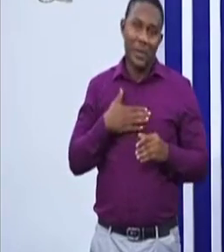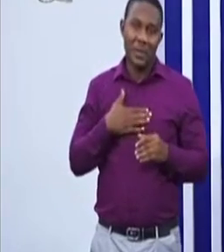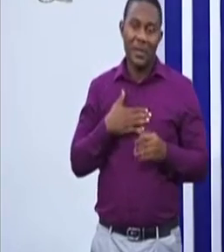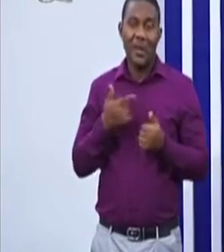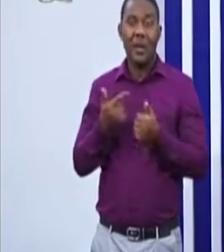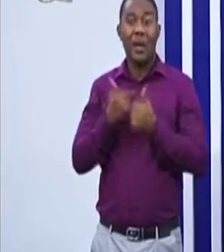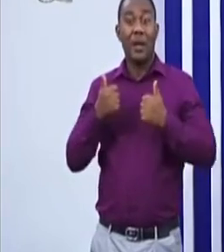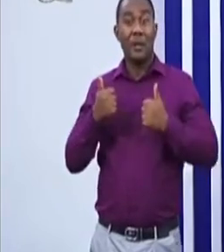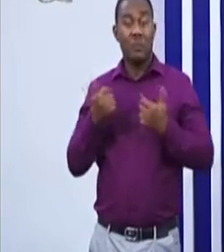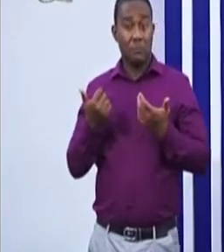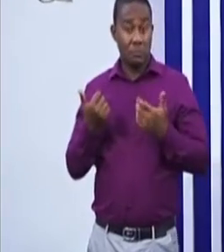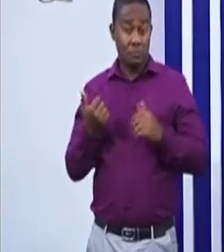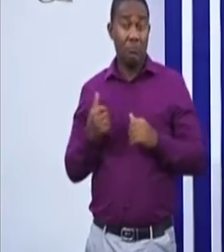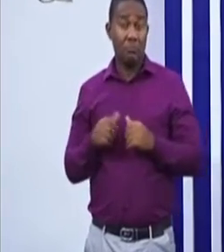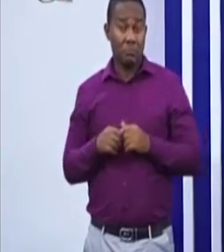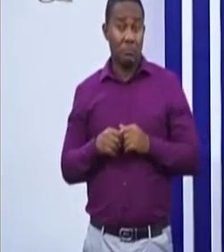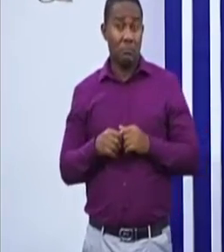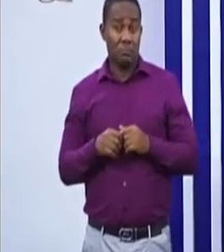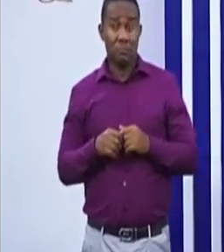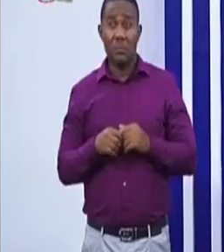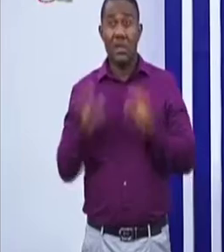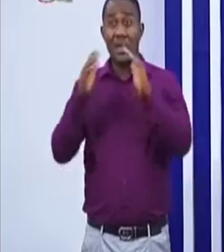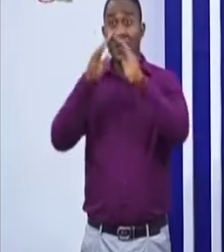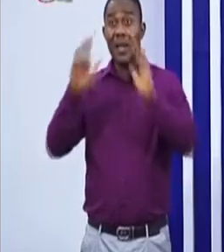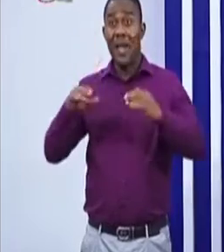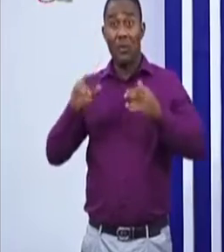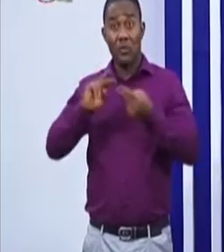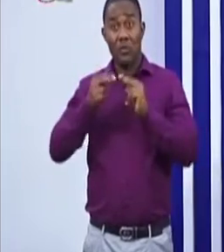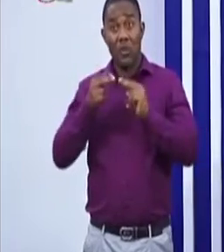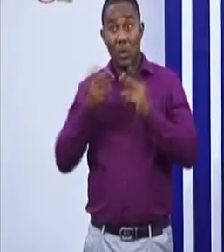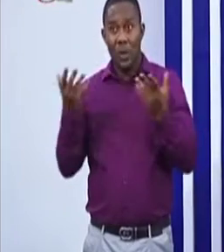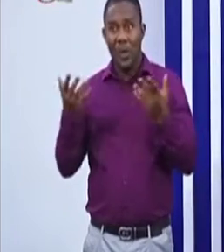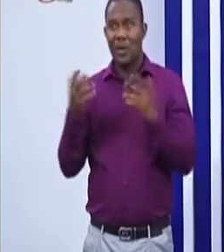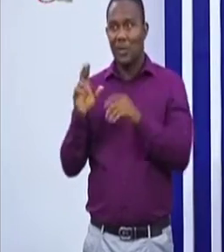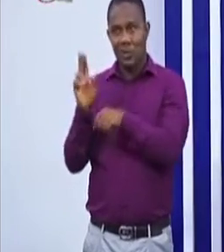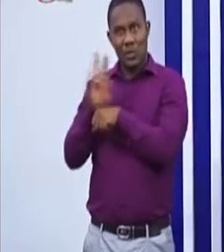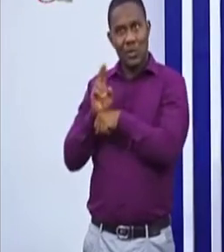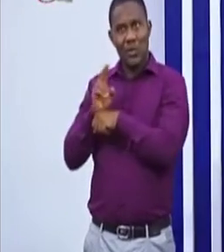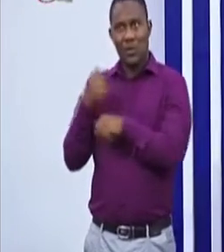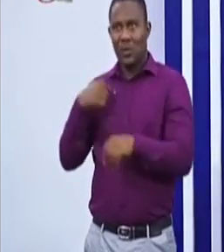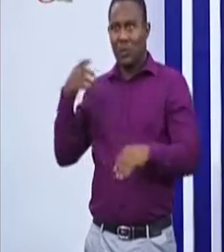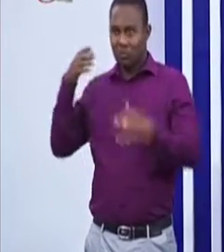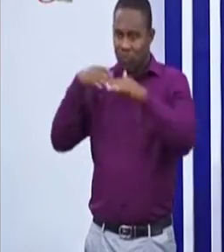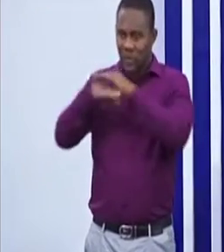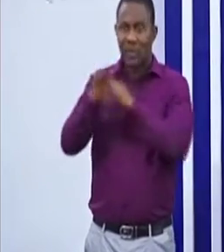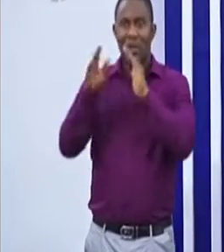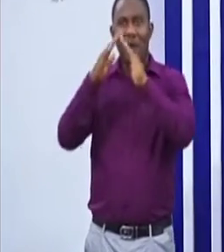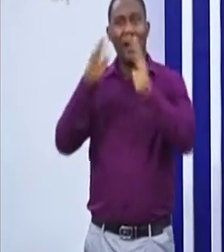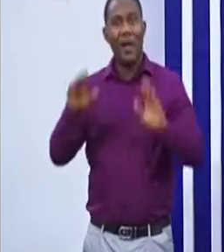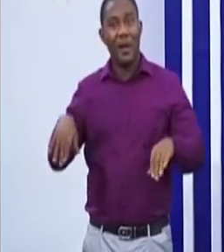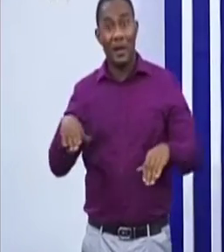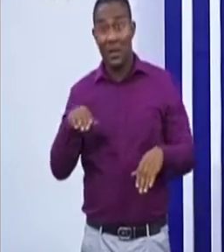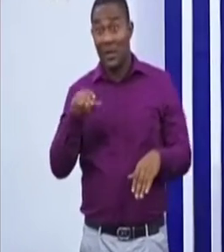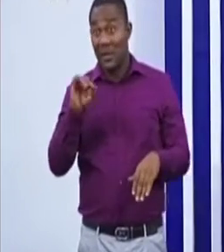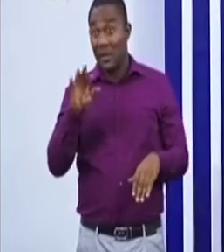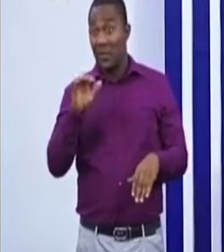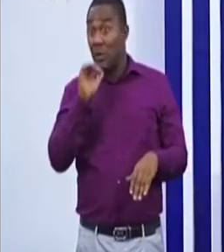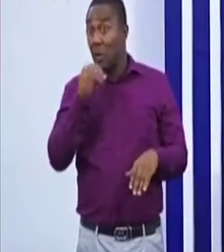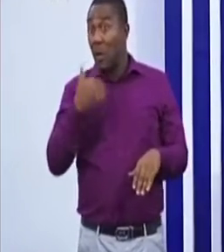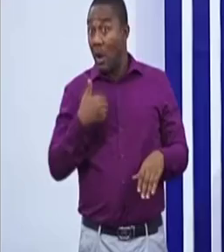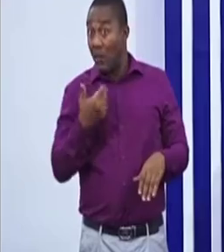Post digital address no ɛno deɛ deɛ bɛba wo fie pɛɛ na wo ni bi na akyerɛ yɛn baabi awɔ